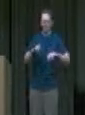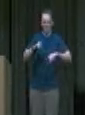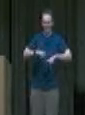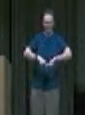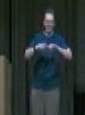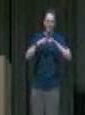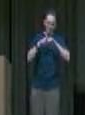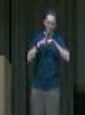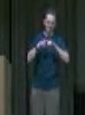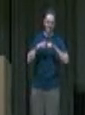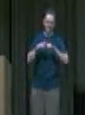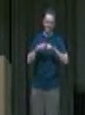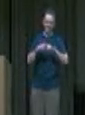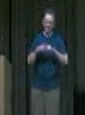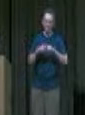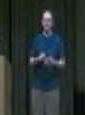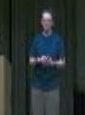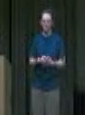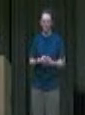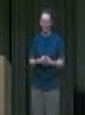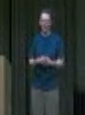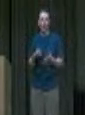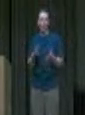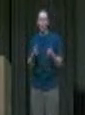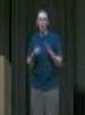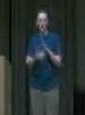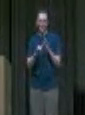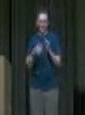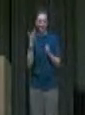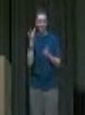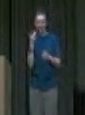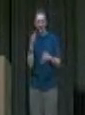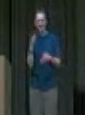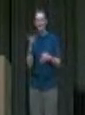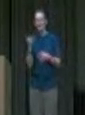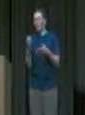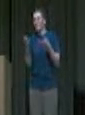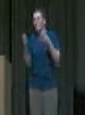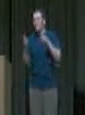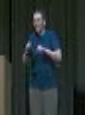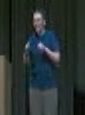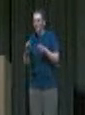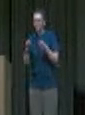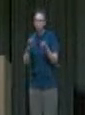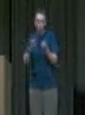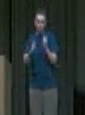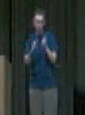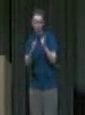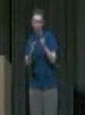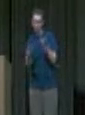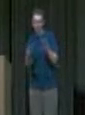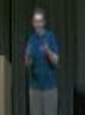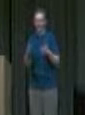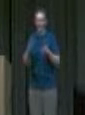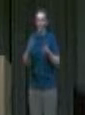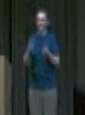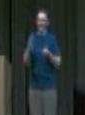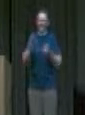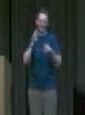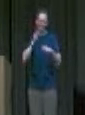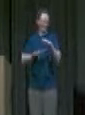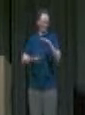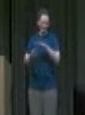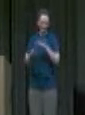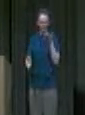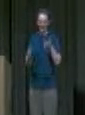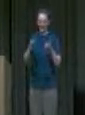demobilize and shut down. And so I just want to highlight that because that's something that could potentially change. You know, we never know how weather is going to be. We can't predict that.